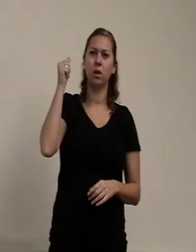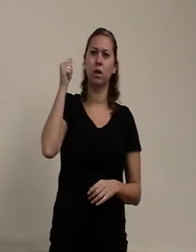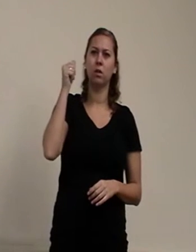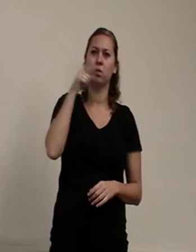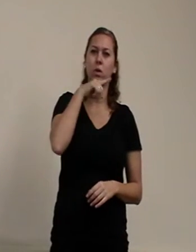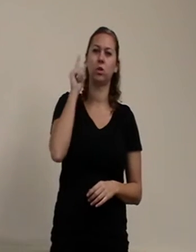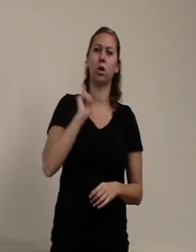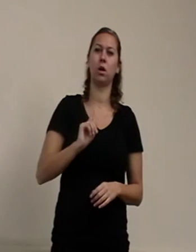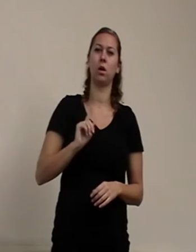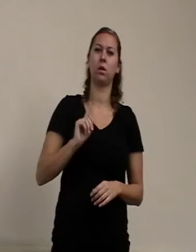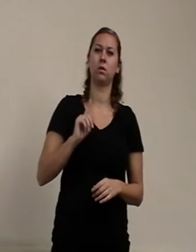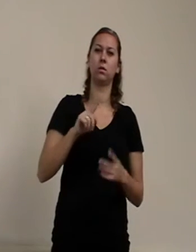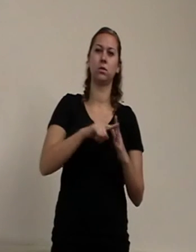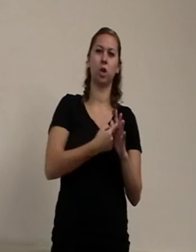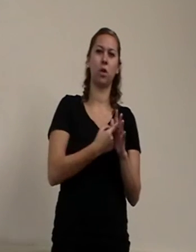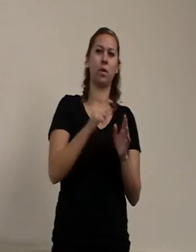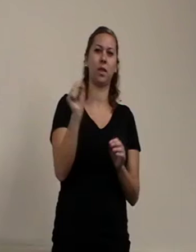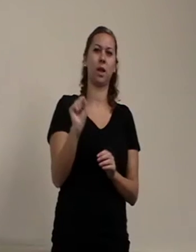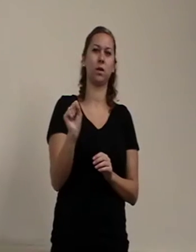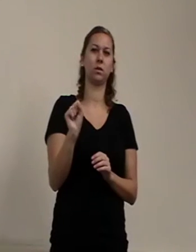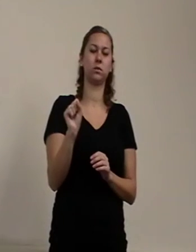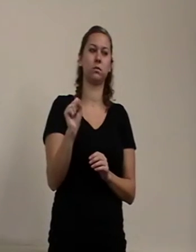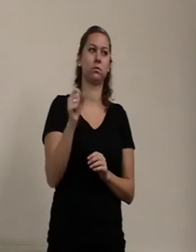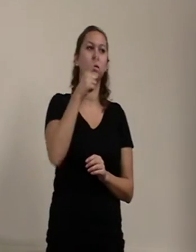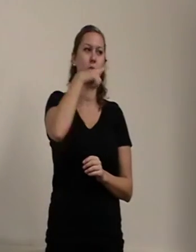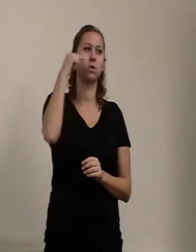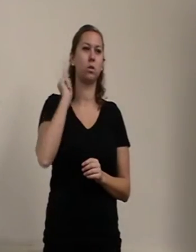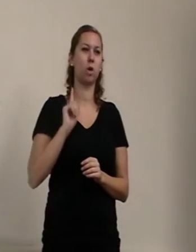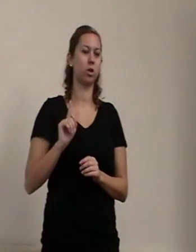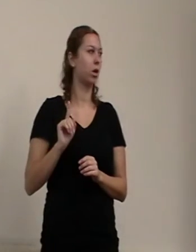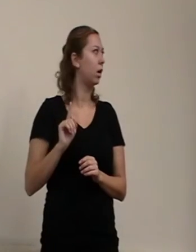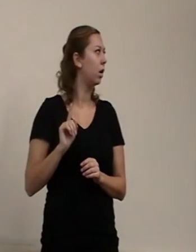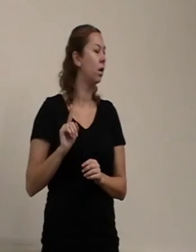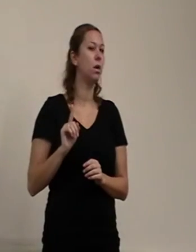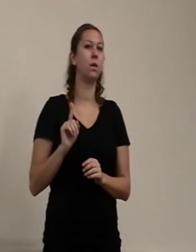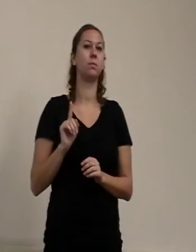with an S. Yeah, it was Russia, you're right. Yeah, it was in Russia. But, Yeah. Oh, So- excuse me.